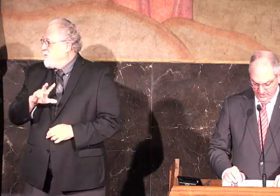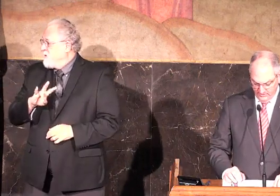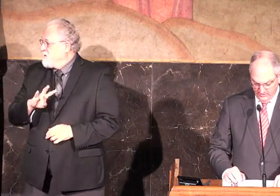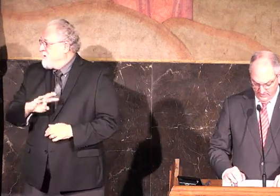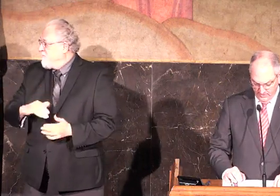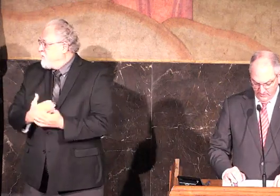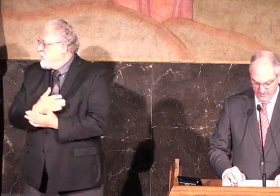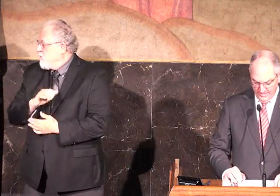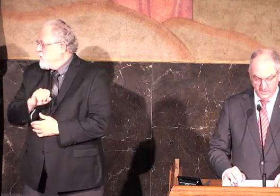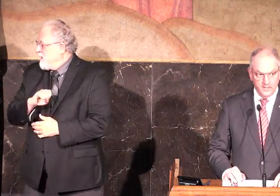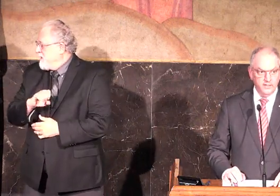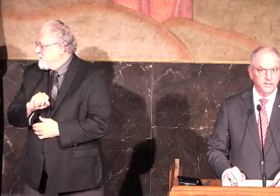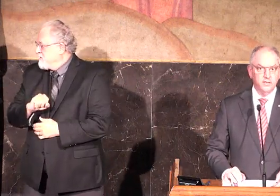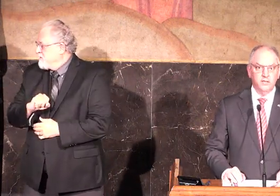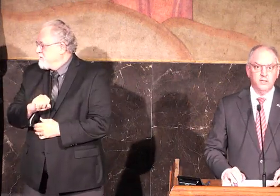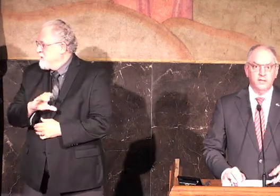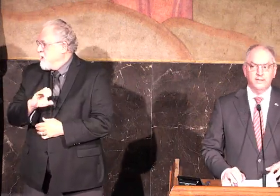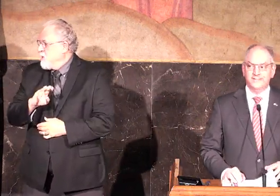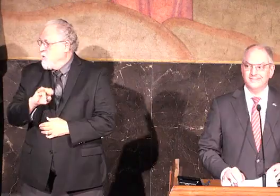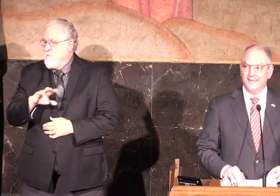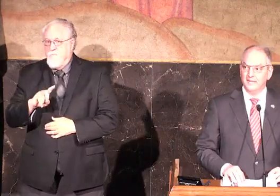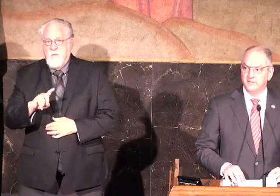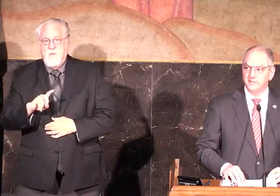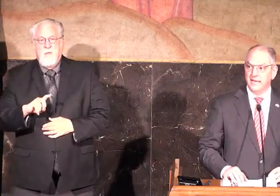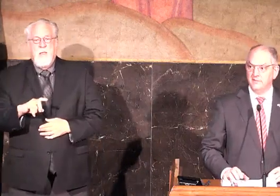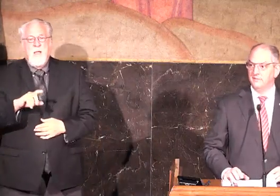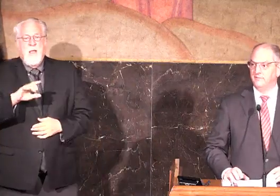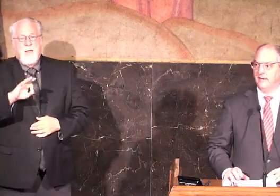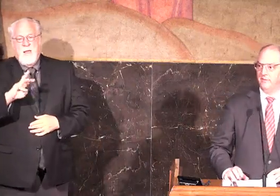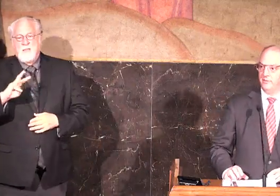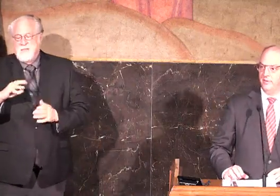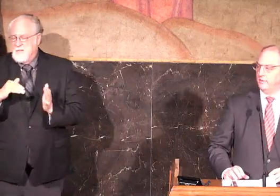1,737 new cases of COVID-19. This is